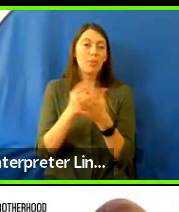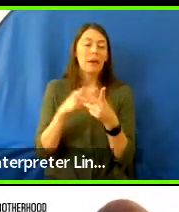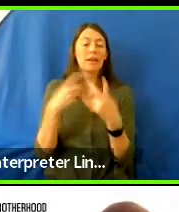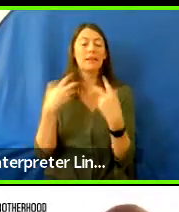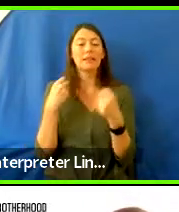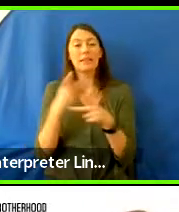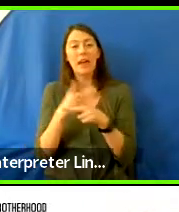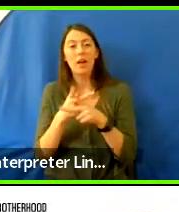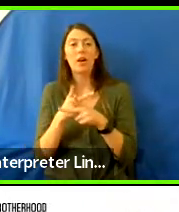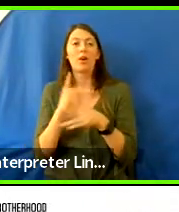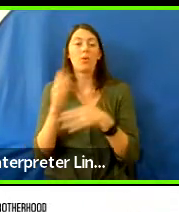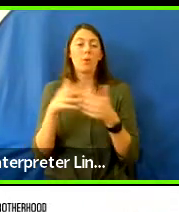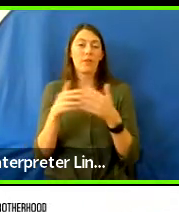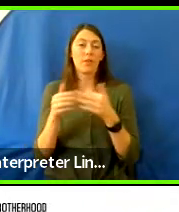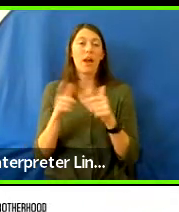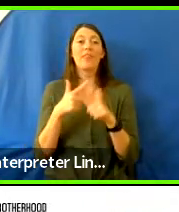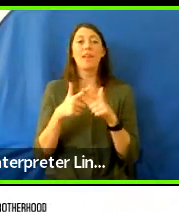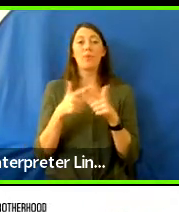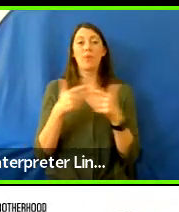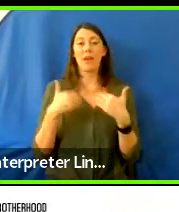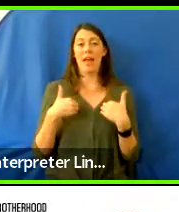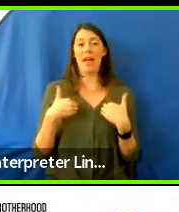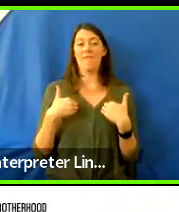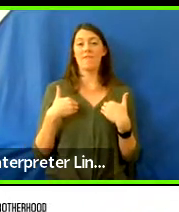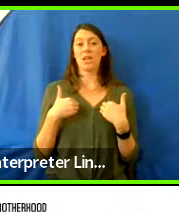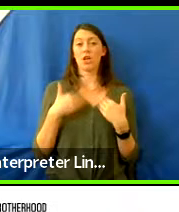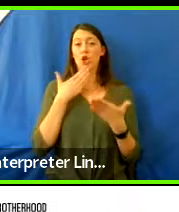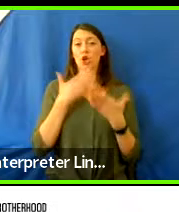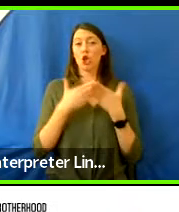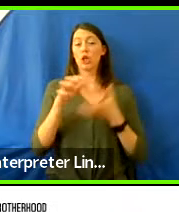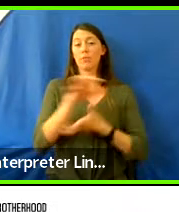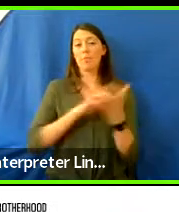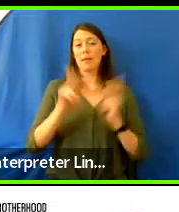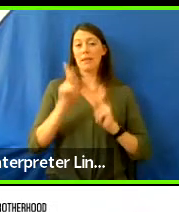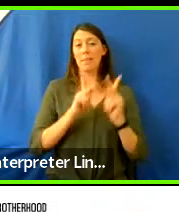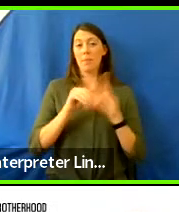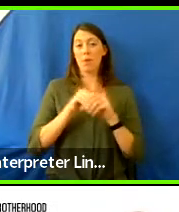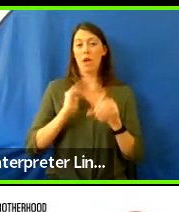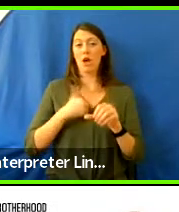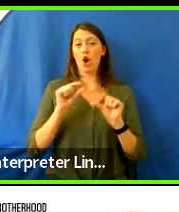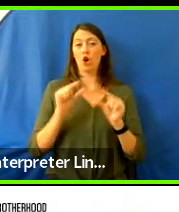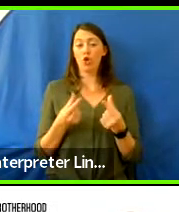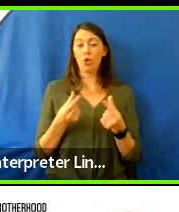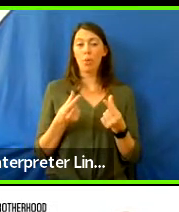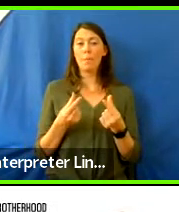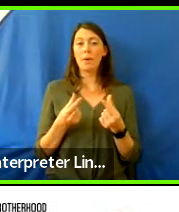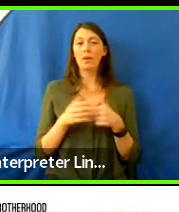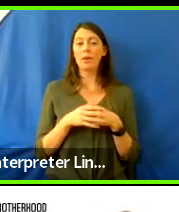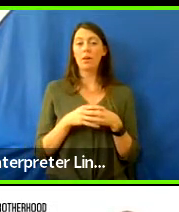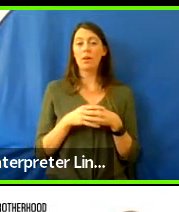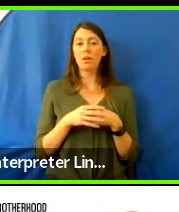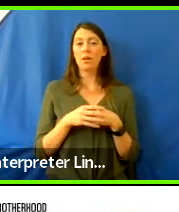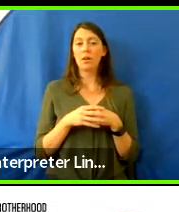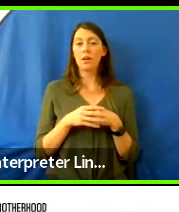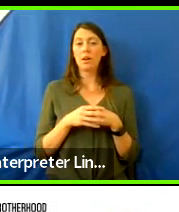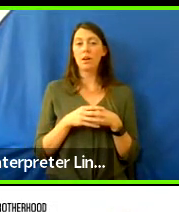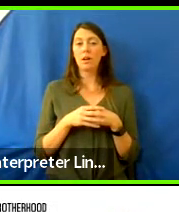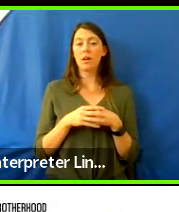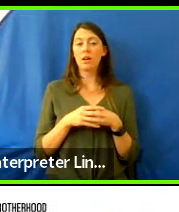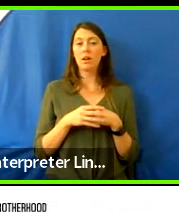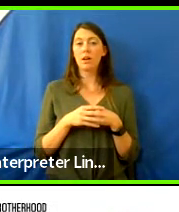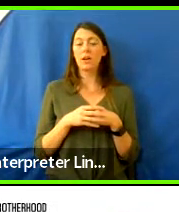who are programs or healthcare practitioners, et cetera, to ask like, where do you think needs are? Or some people are